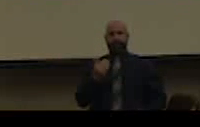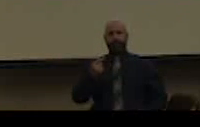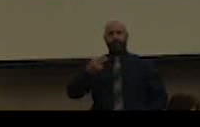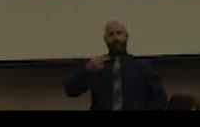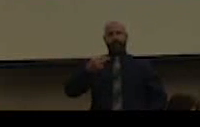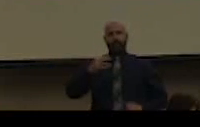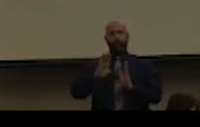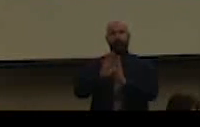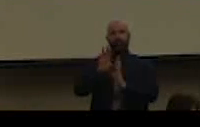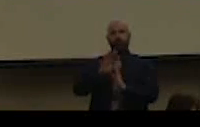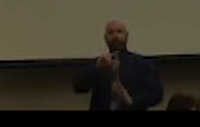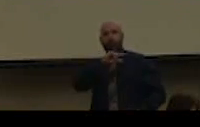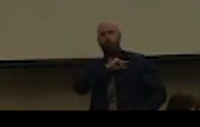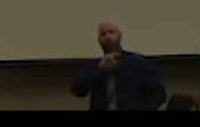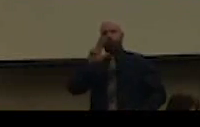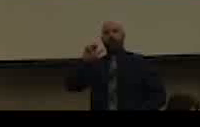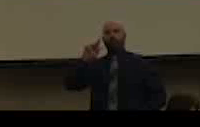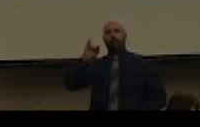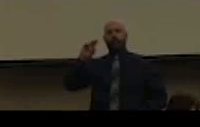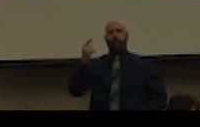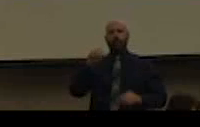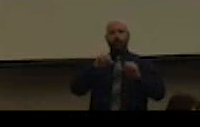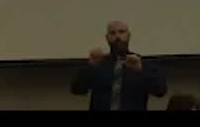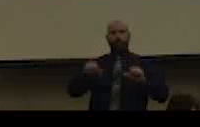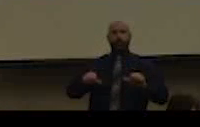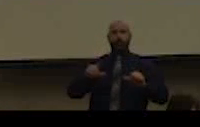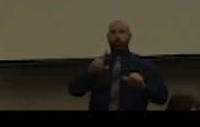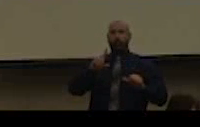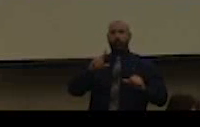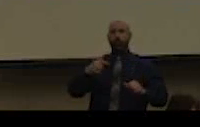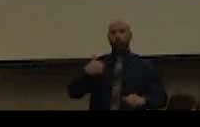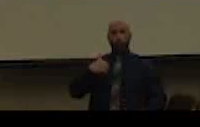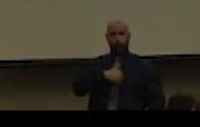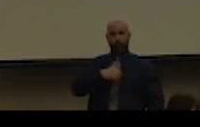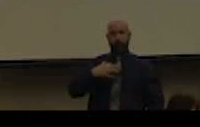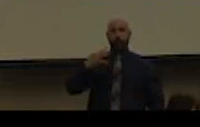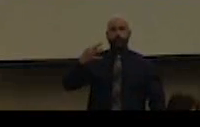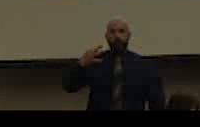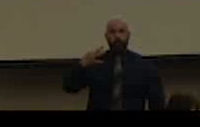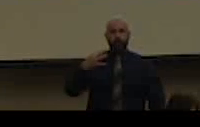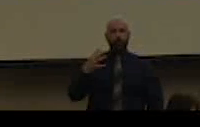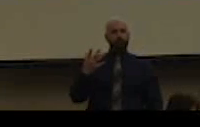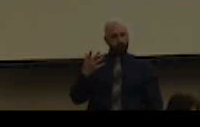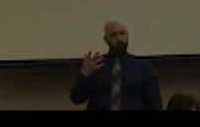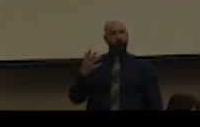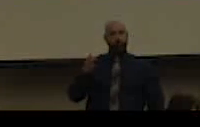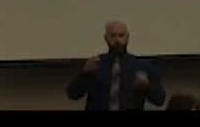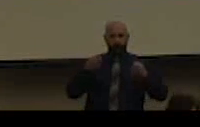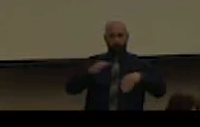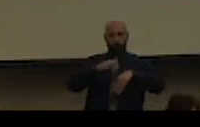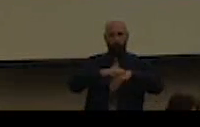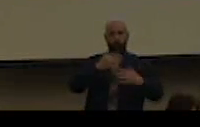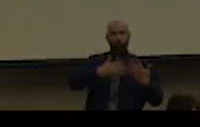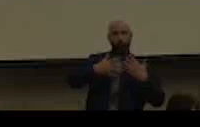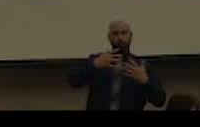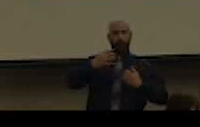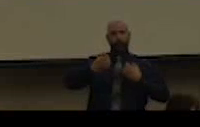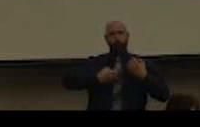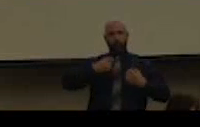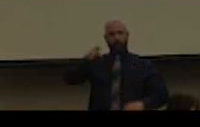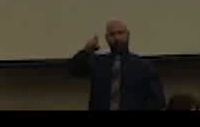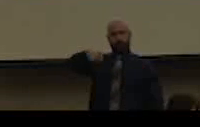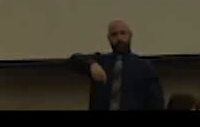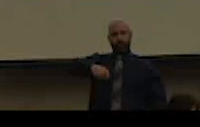system. It was voluntary. It was totally focused on the social emotional needs of children, which